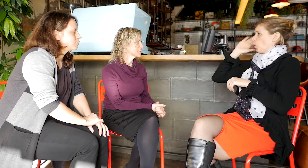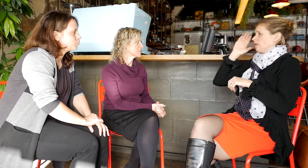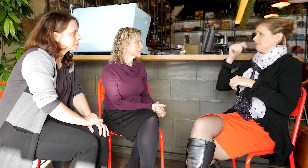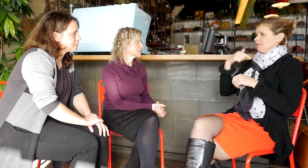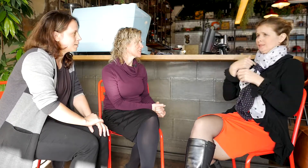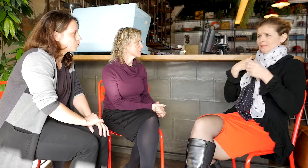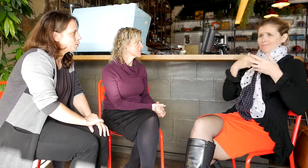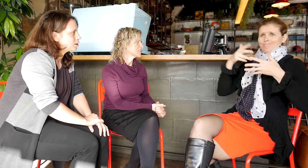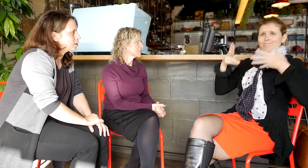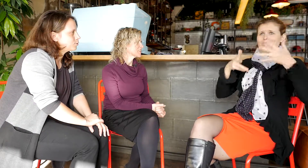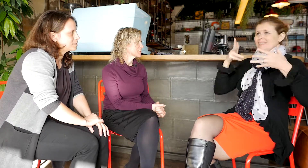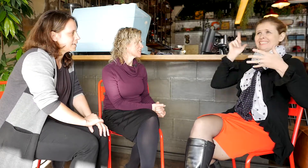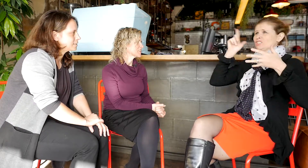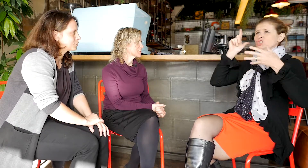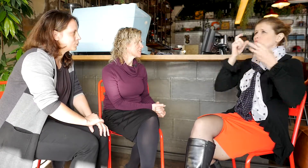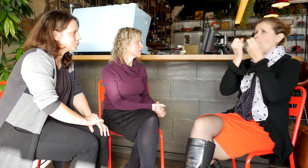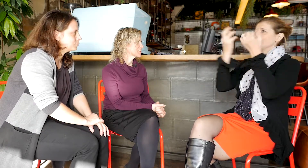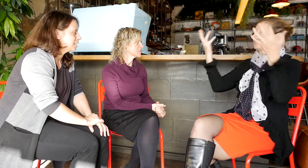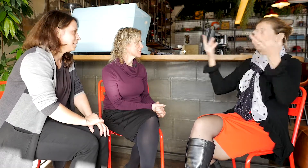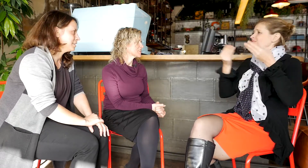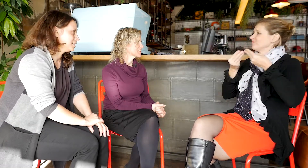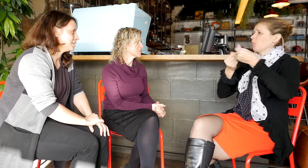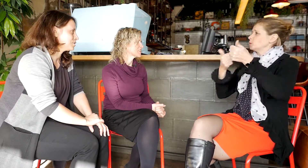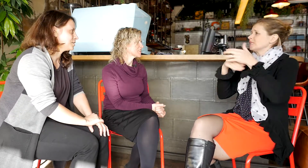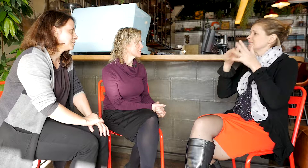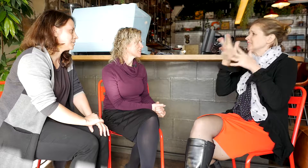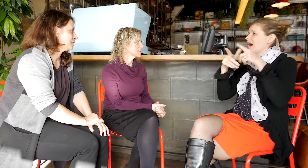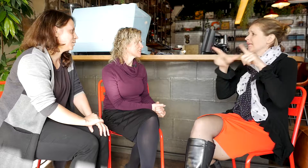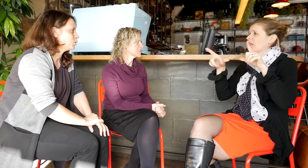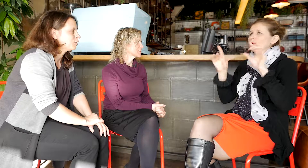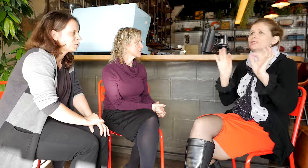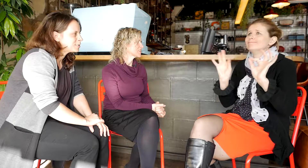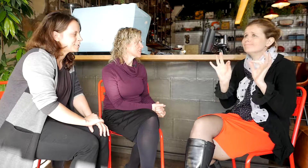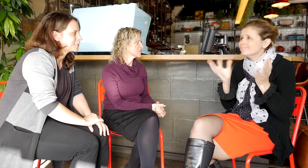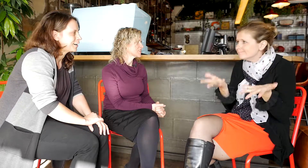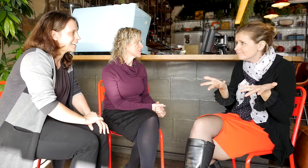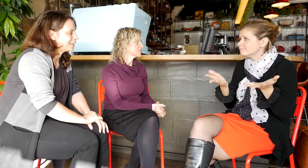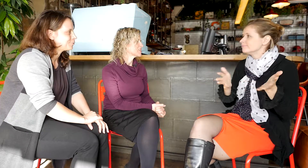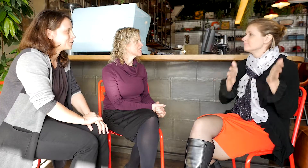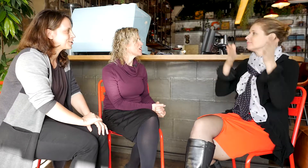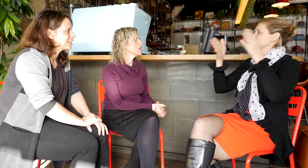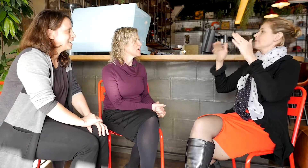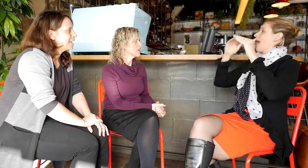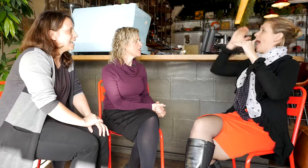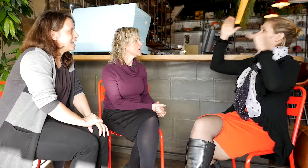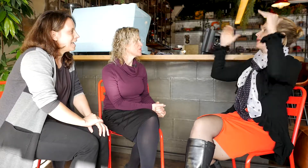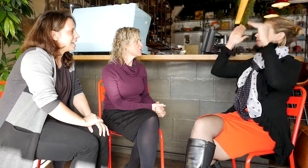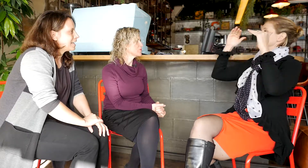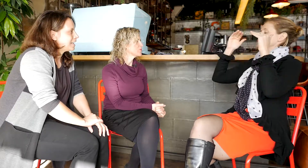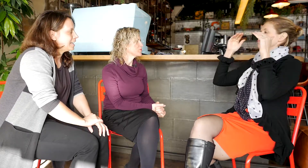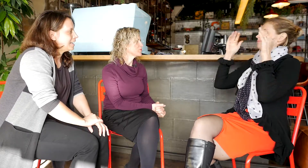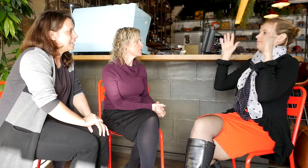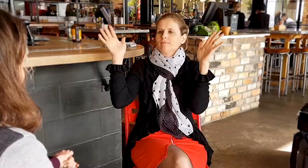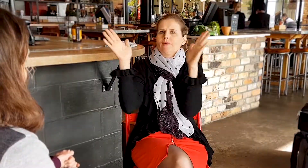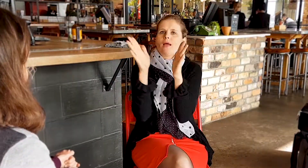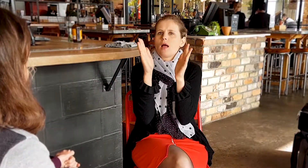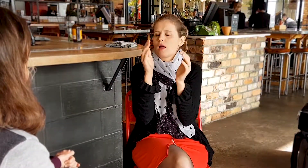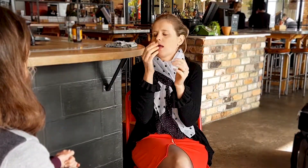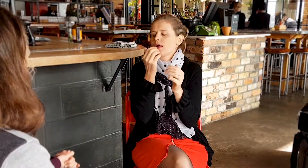For example, when I was at school, the teachers here were not fluent in sign language. Okay, yeah. And